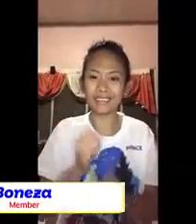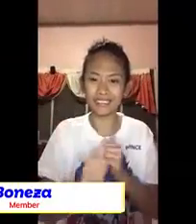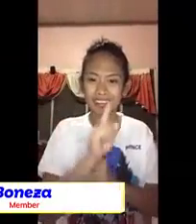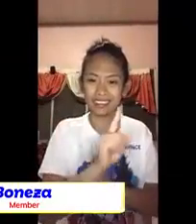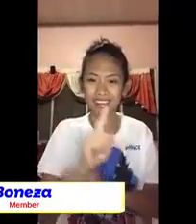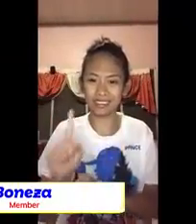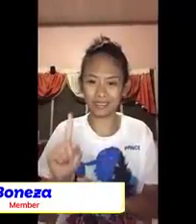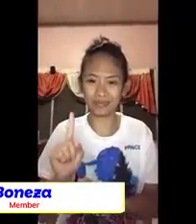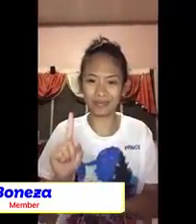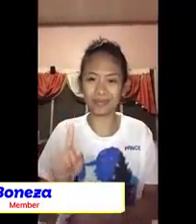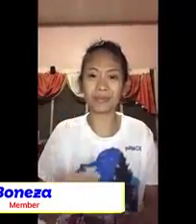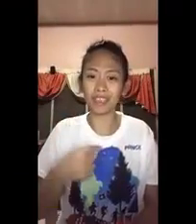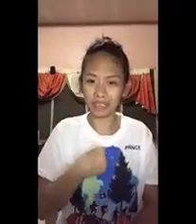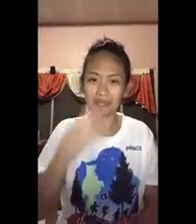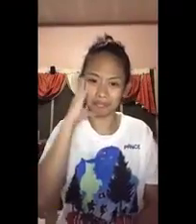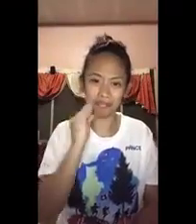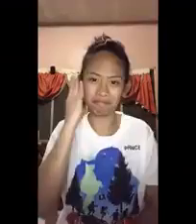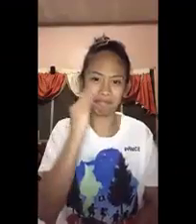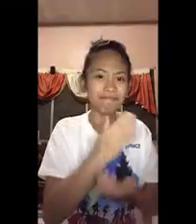Disney Channel.